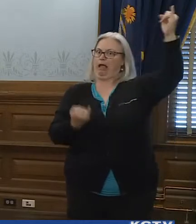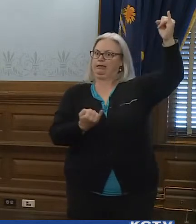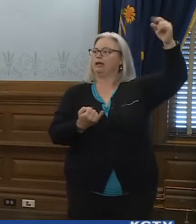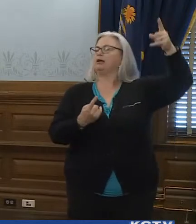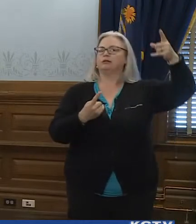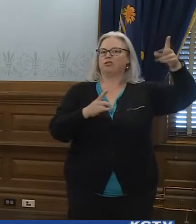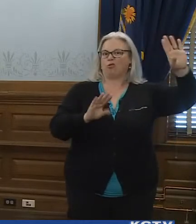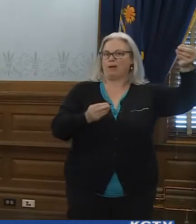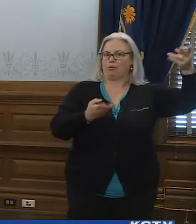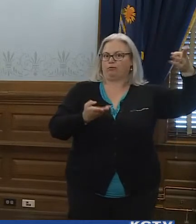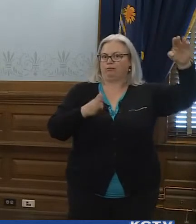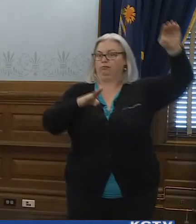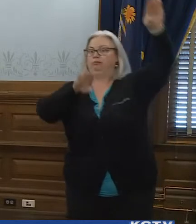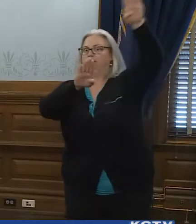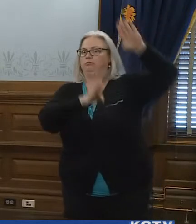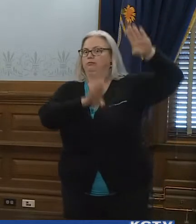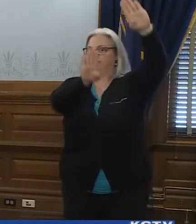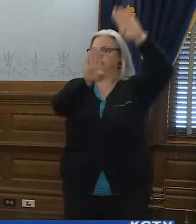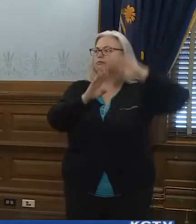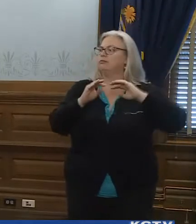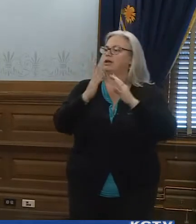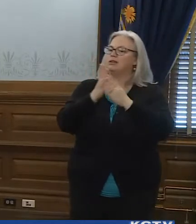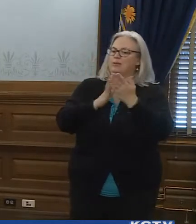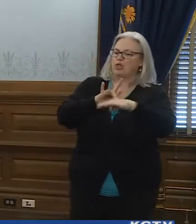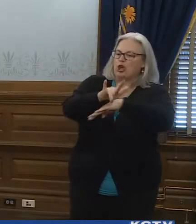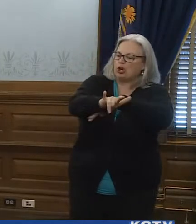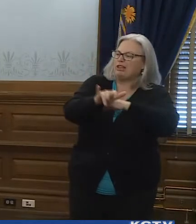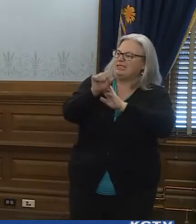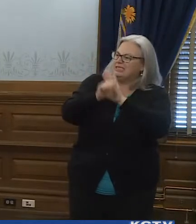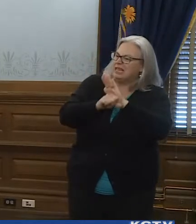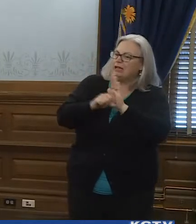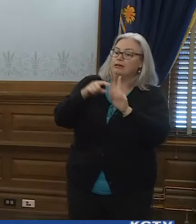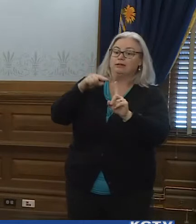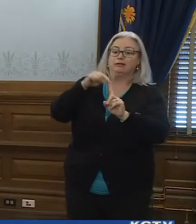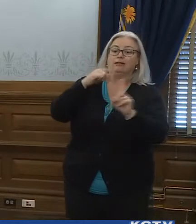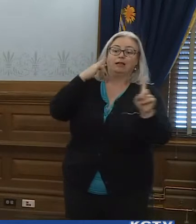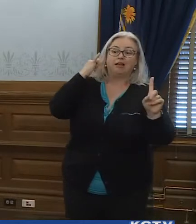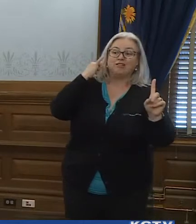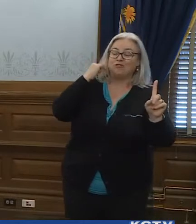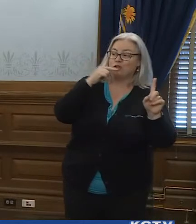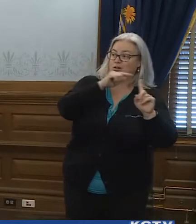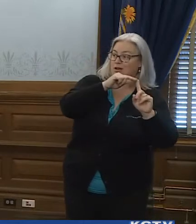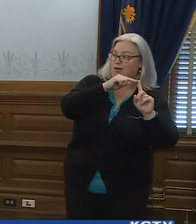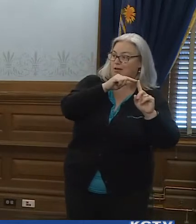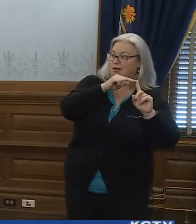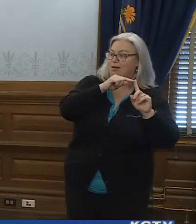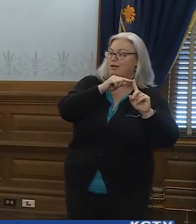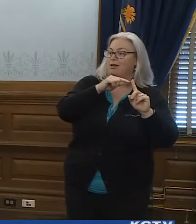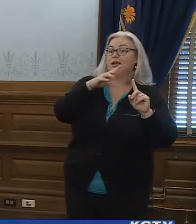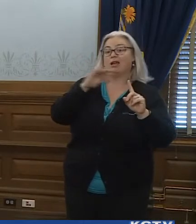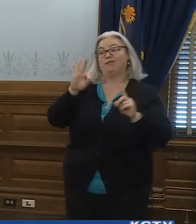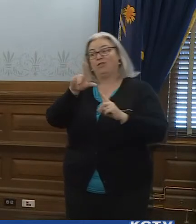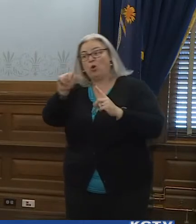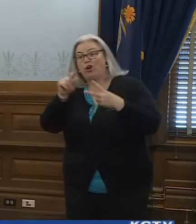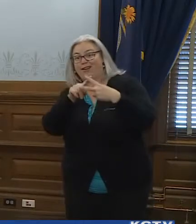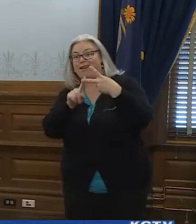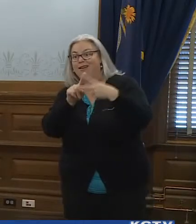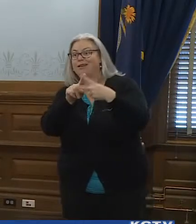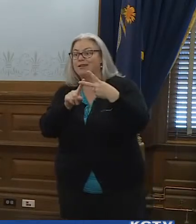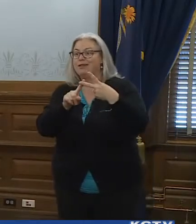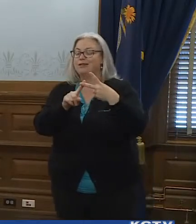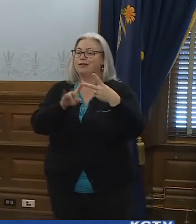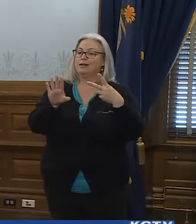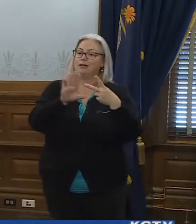And it is some of the earliest states, particularly California and Florida,